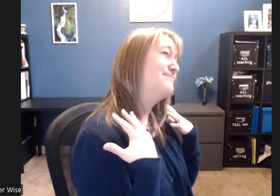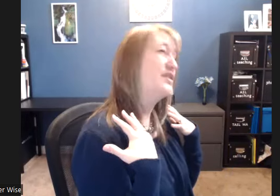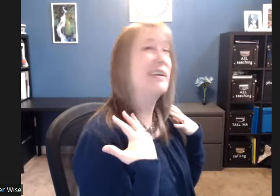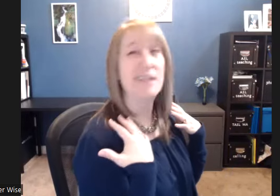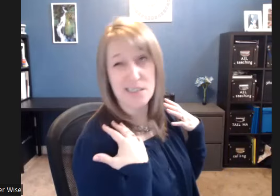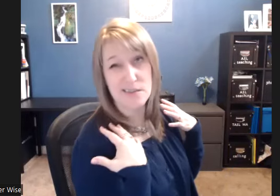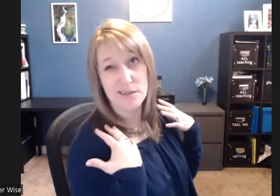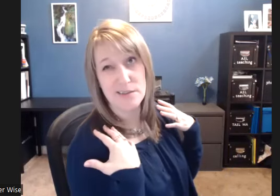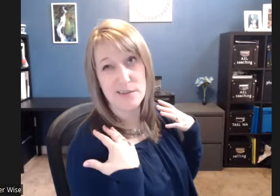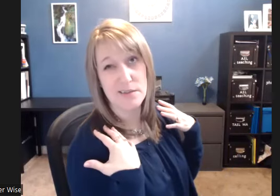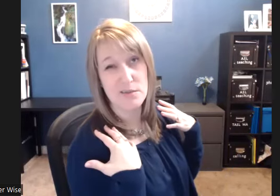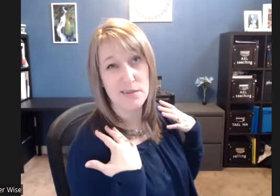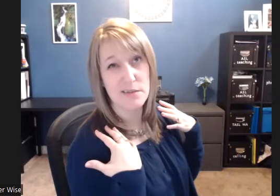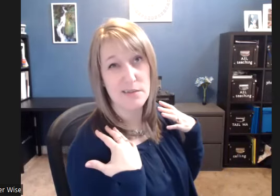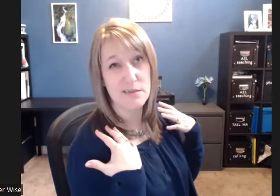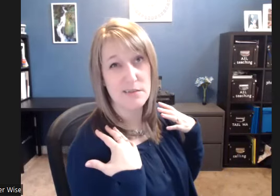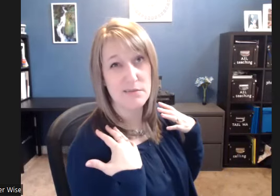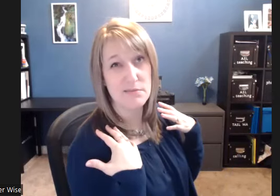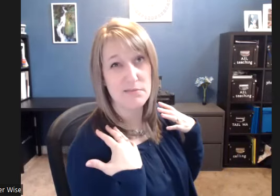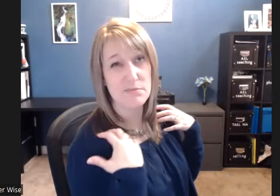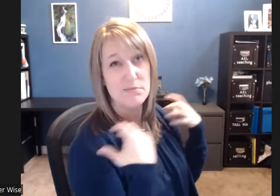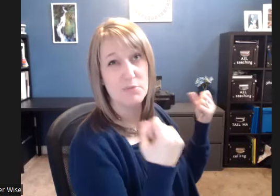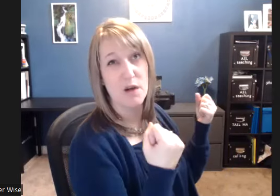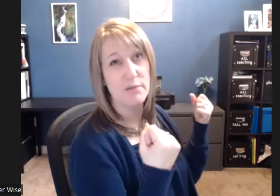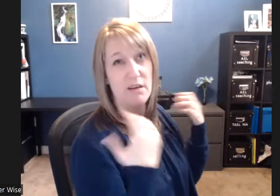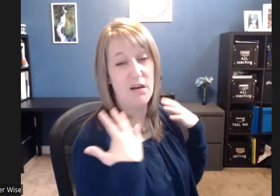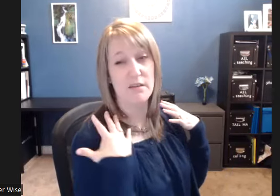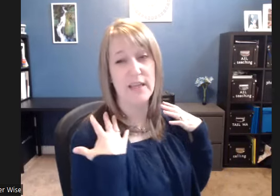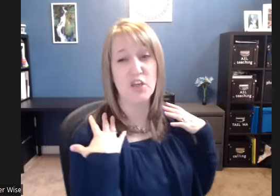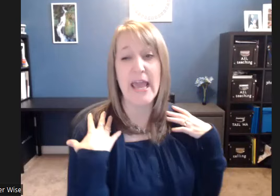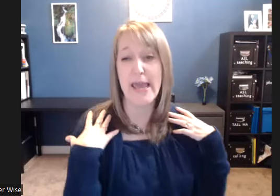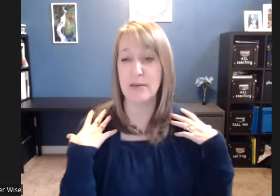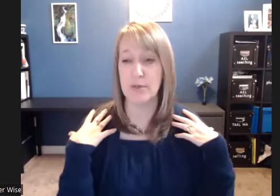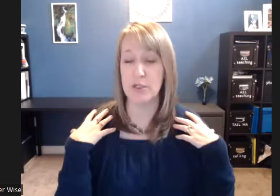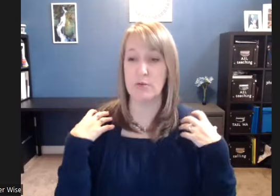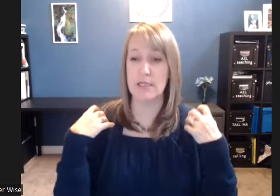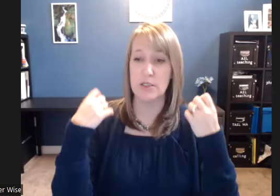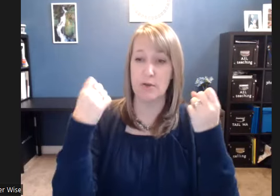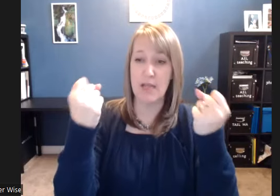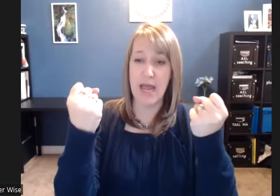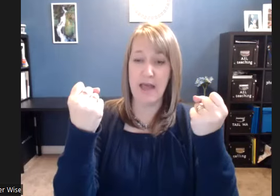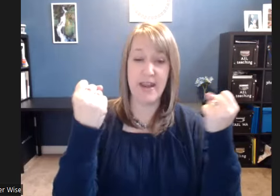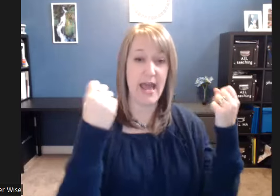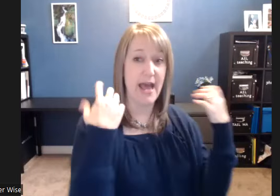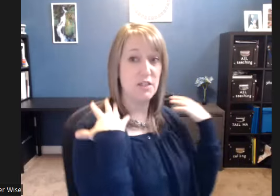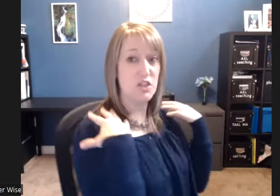Do they need to touch your shoulders? Probably not. They can, but you don't need to. And then as